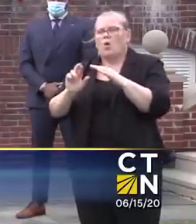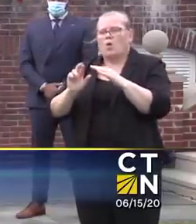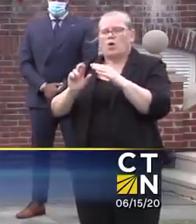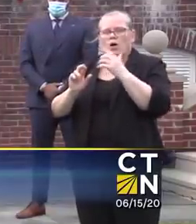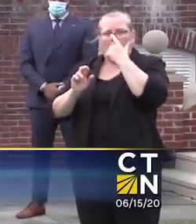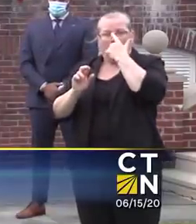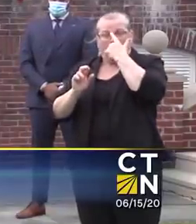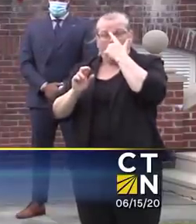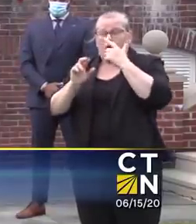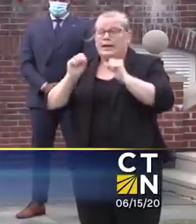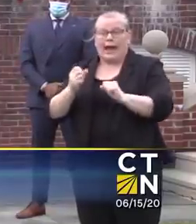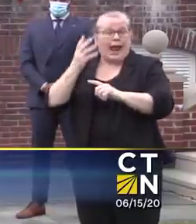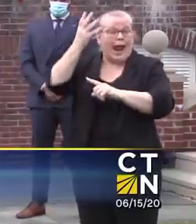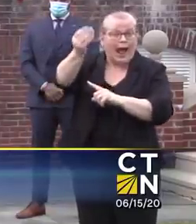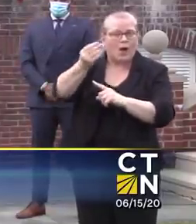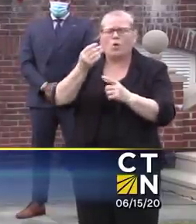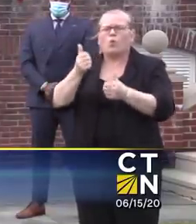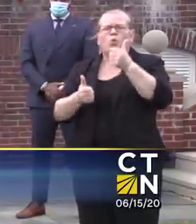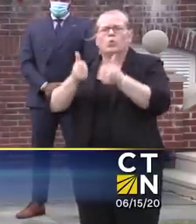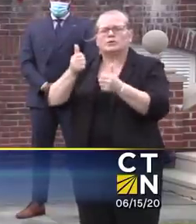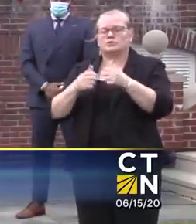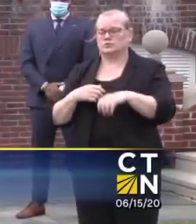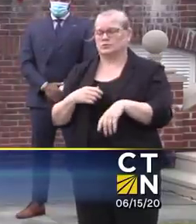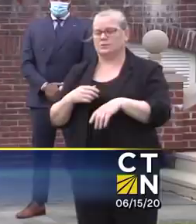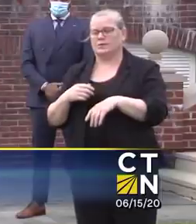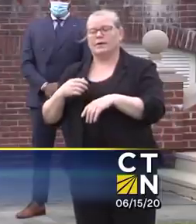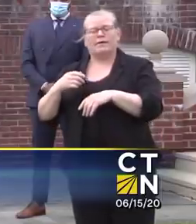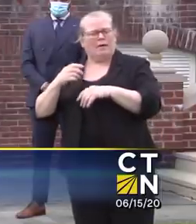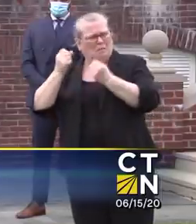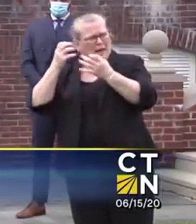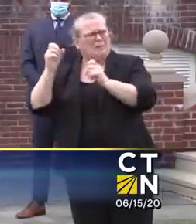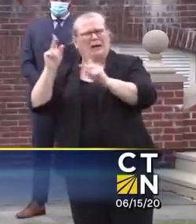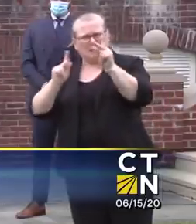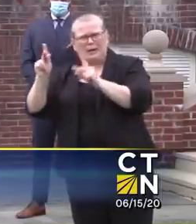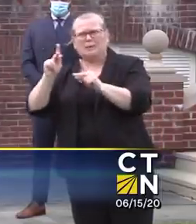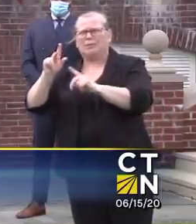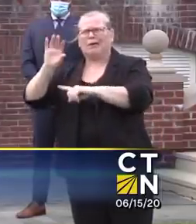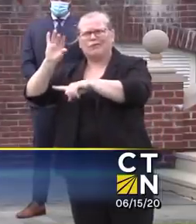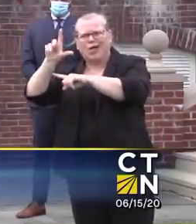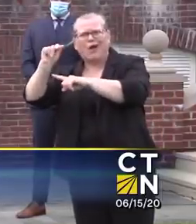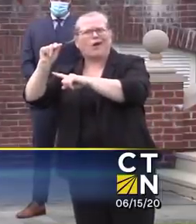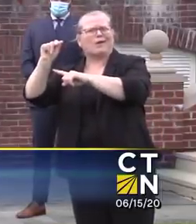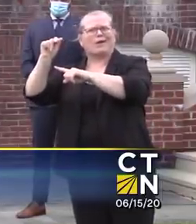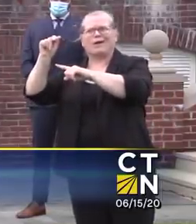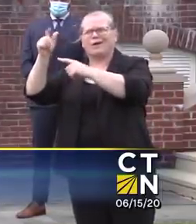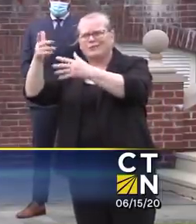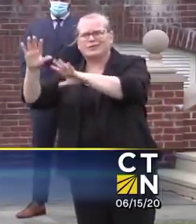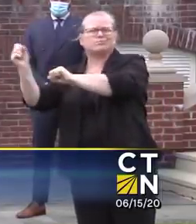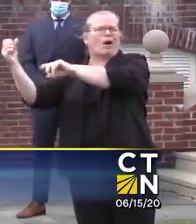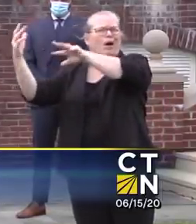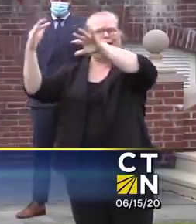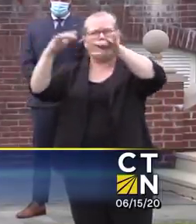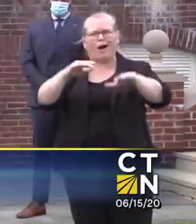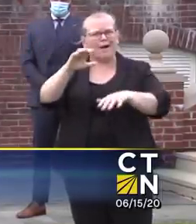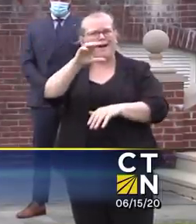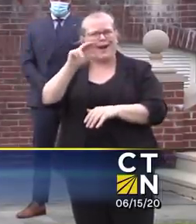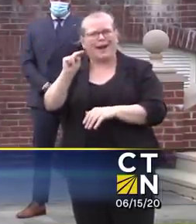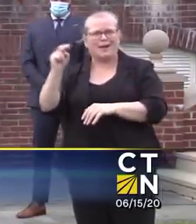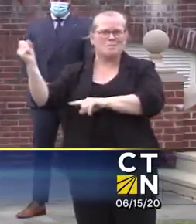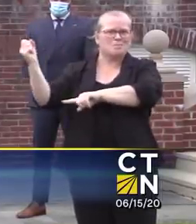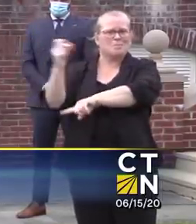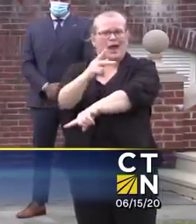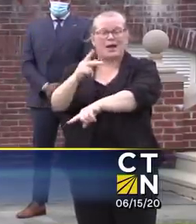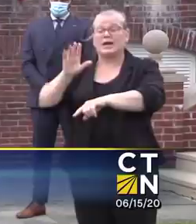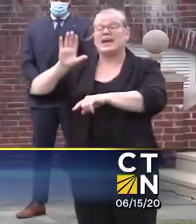from Connecticut or New York goes to Florida, I want them to quarantine for 2 weeks, I think he said. By the way, his infection rate, his positivity rate is